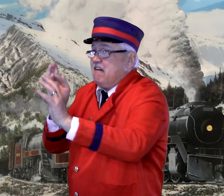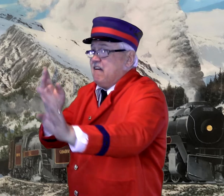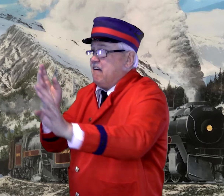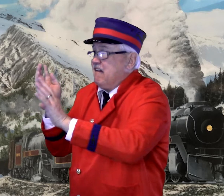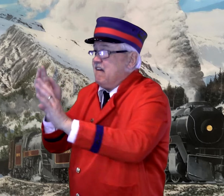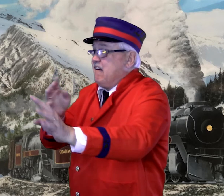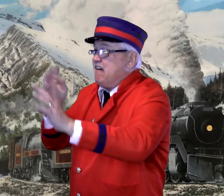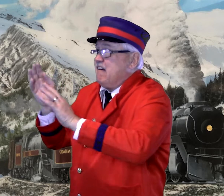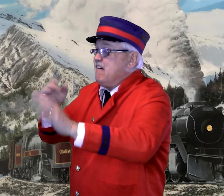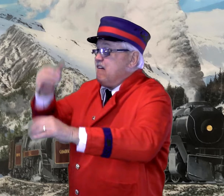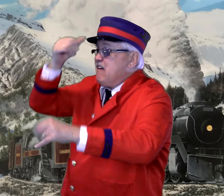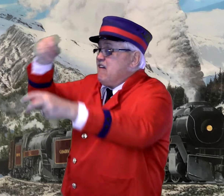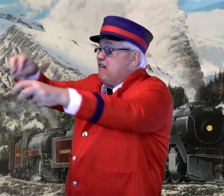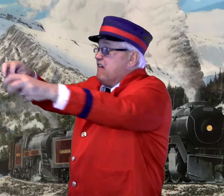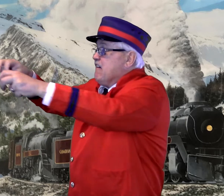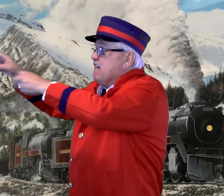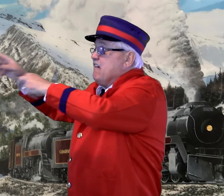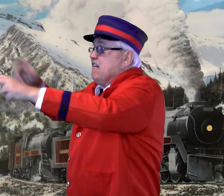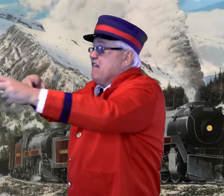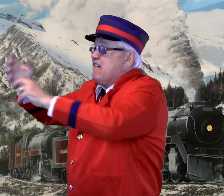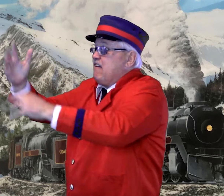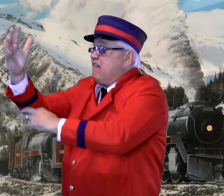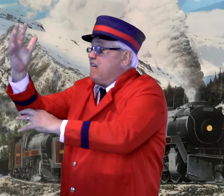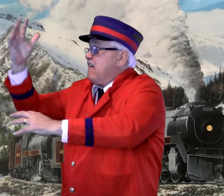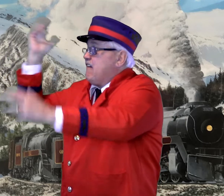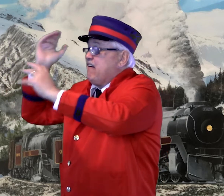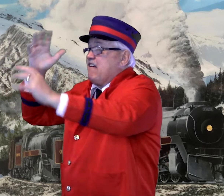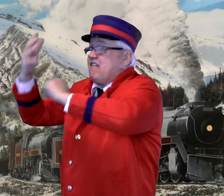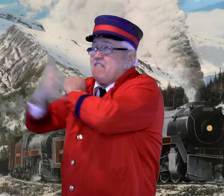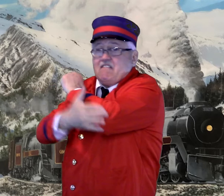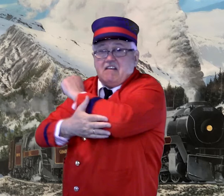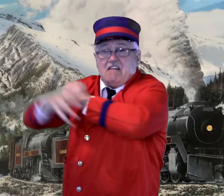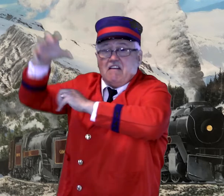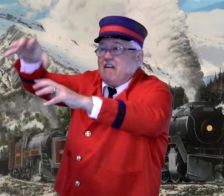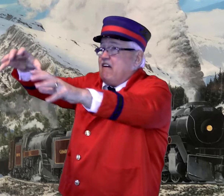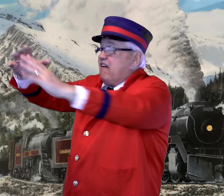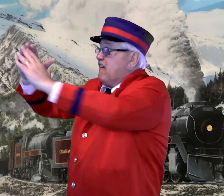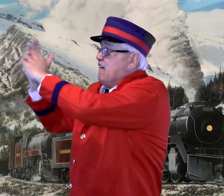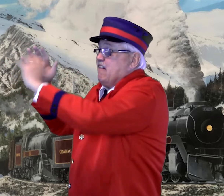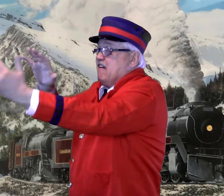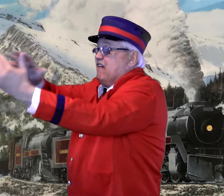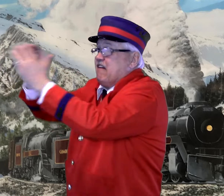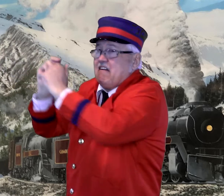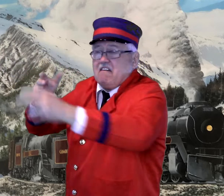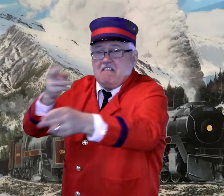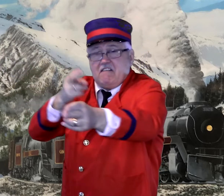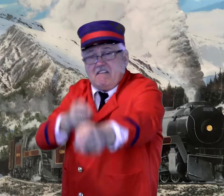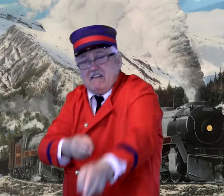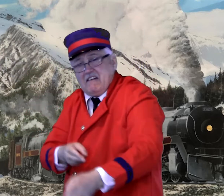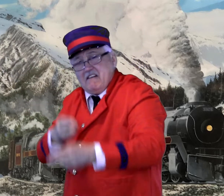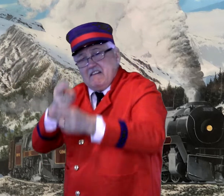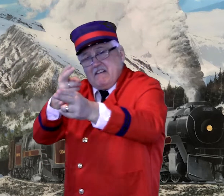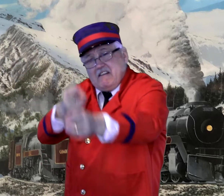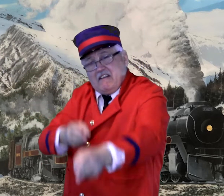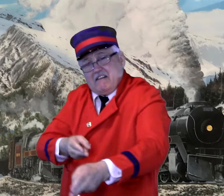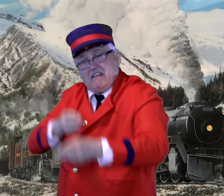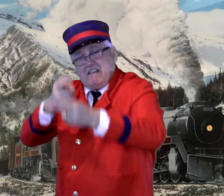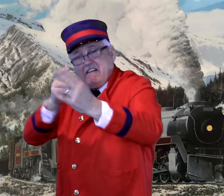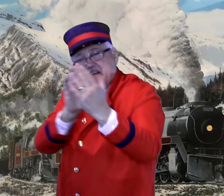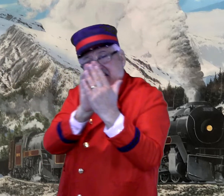barbed wire fences, seeing people out in the country, passing pastures full of cattle and